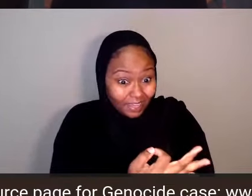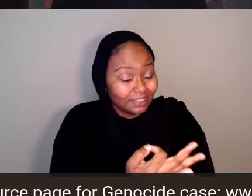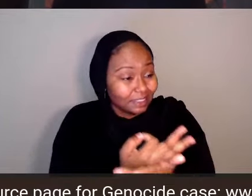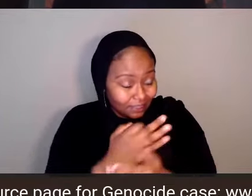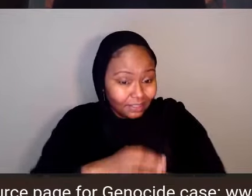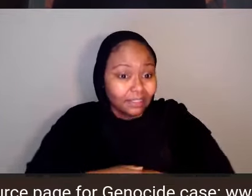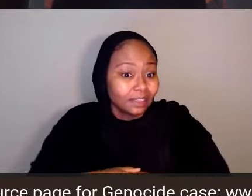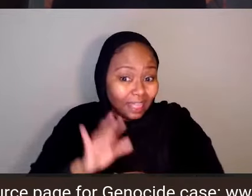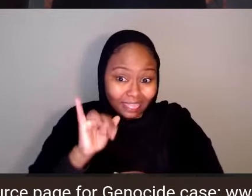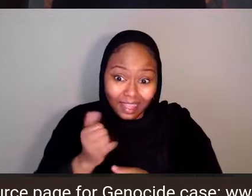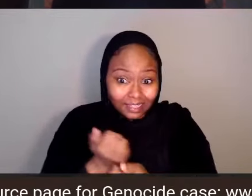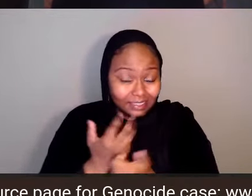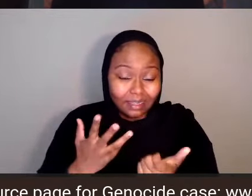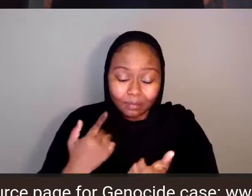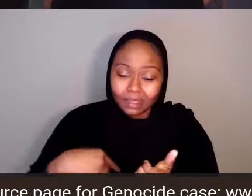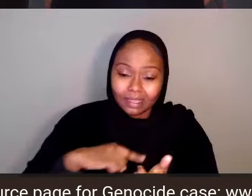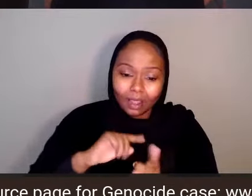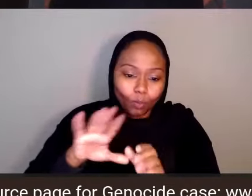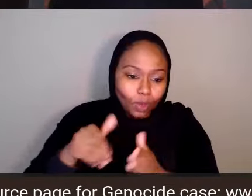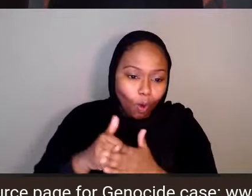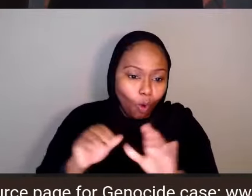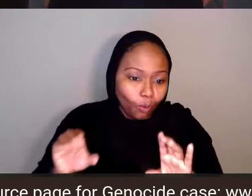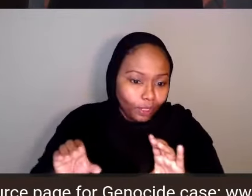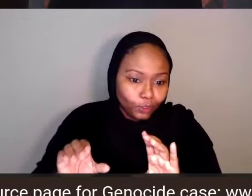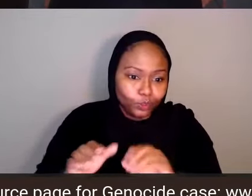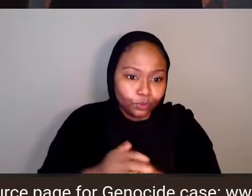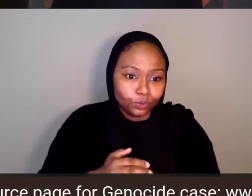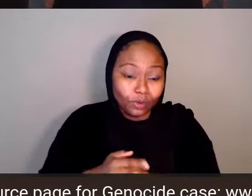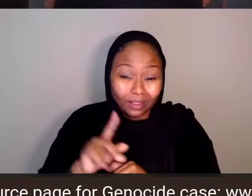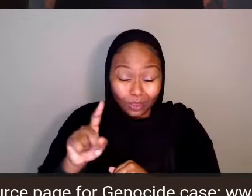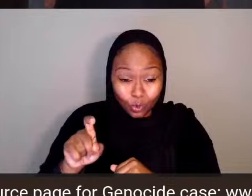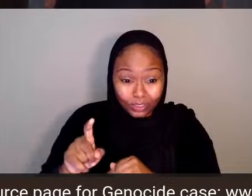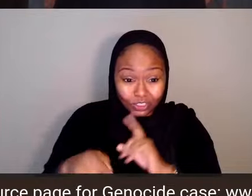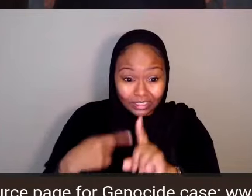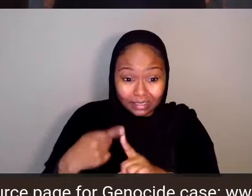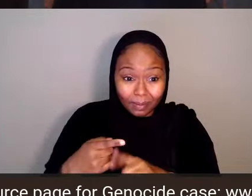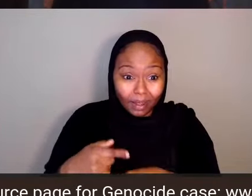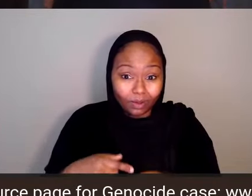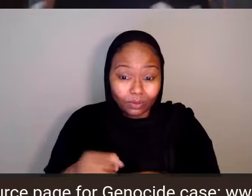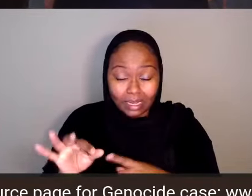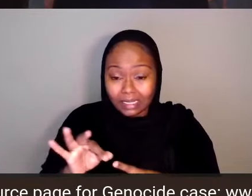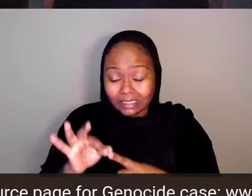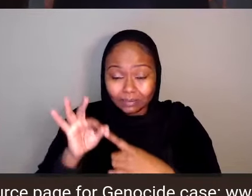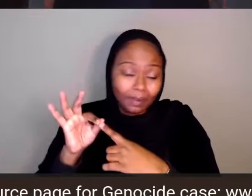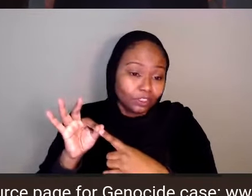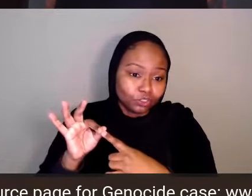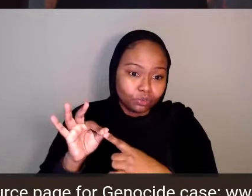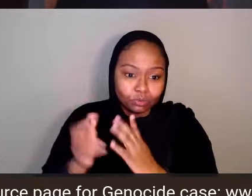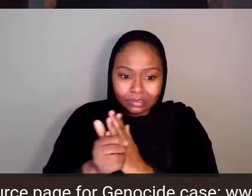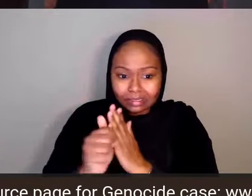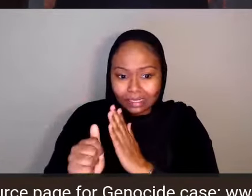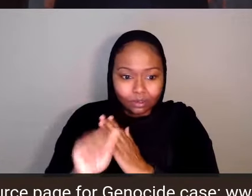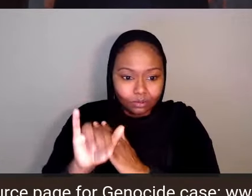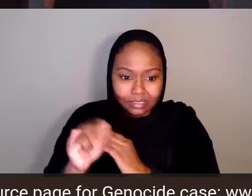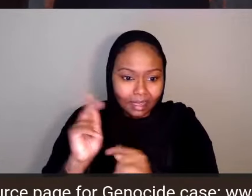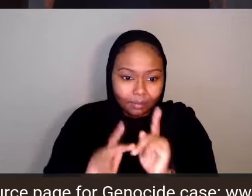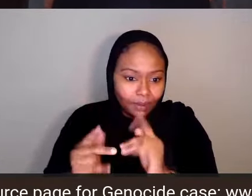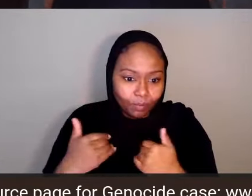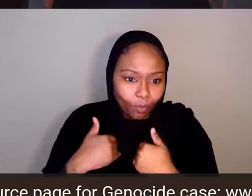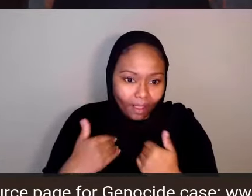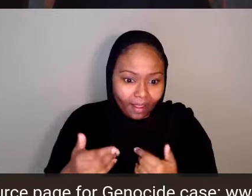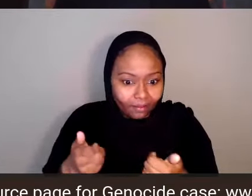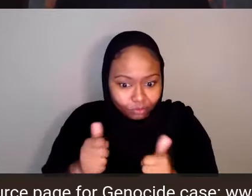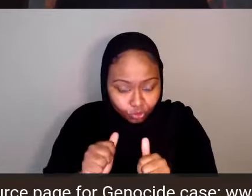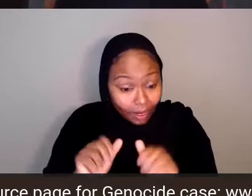is something that we all can do. And I think to the questions about special skills that people may have, try and bring them to